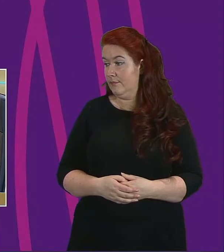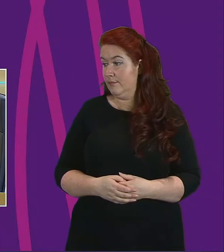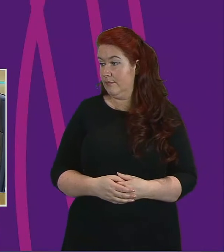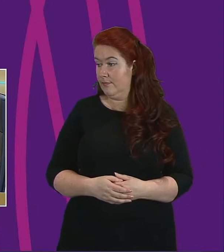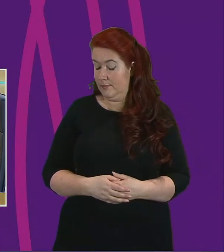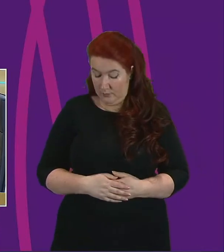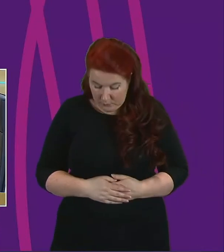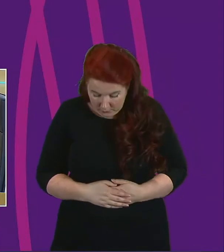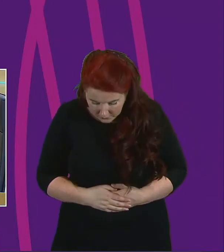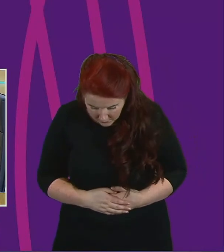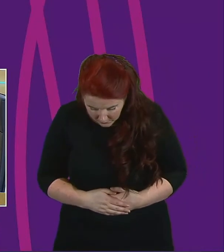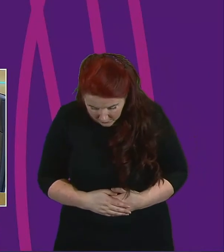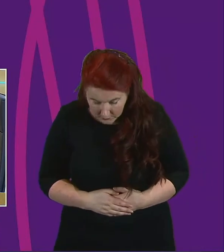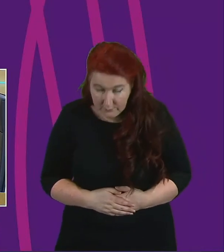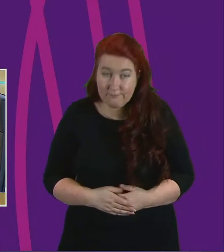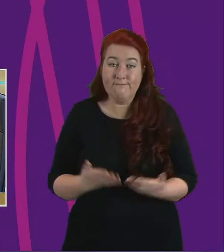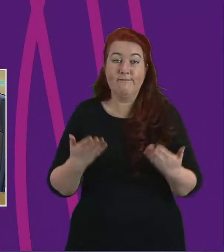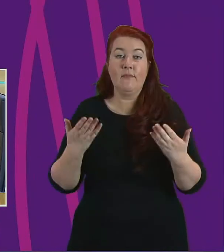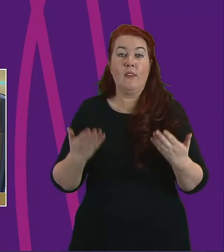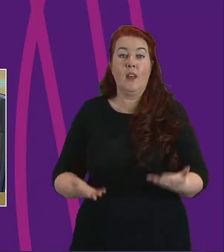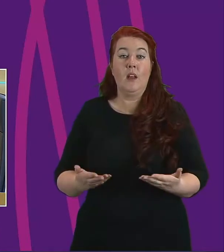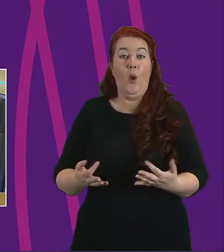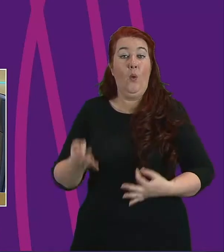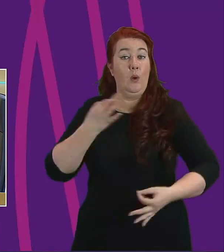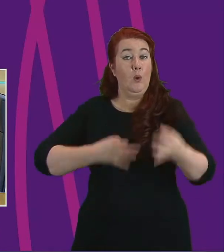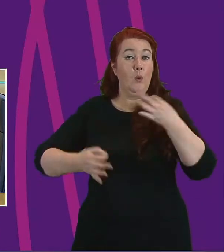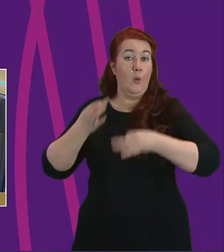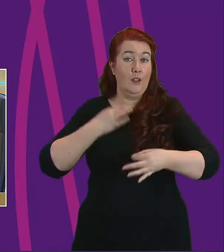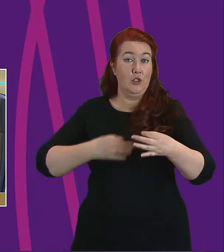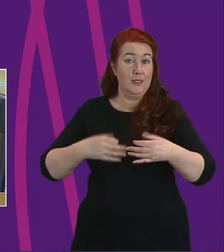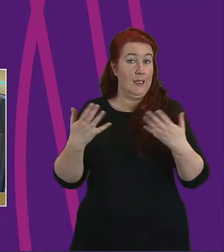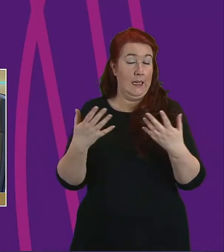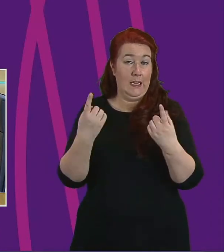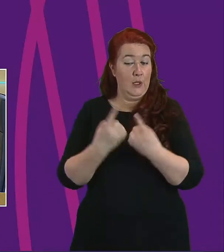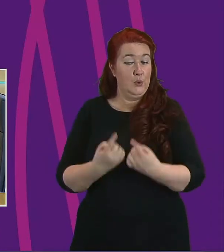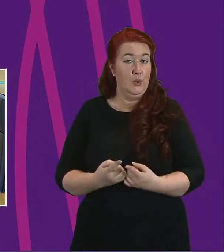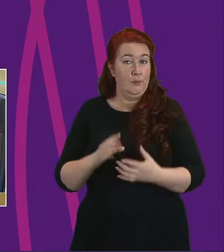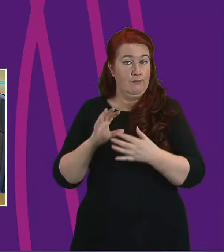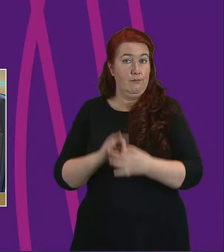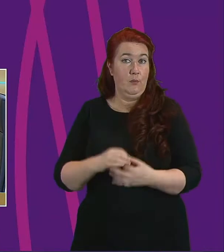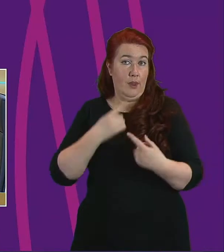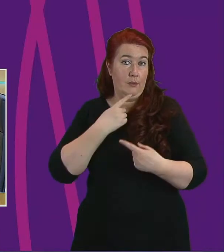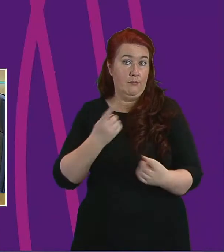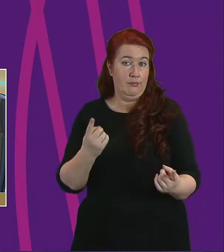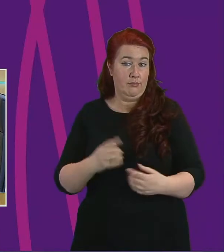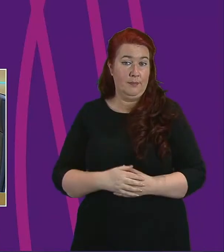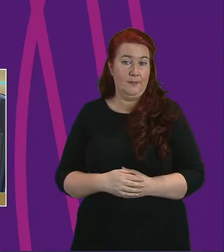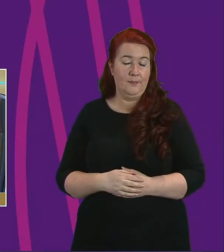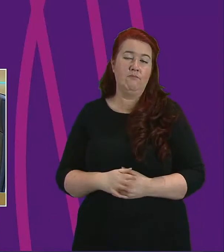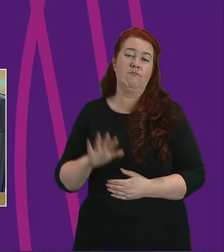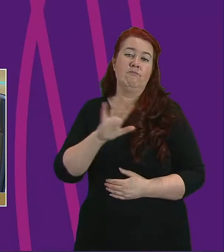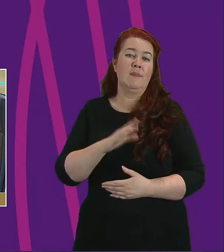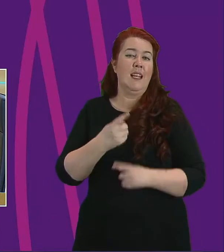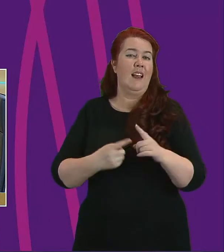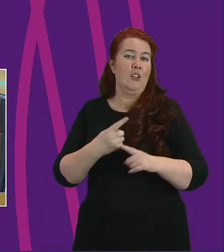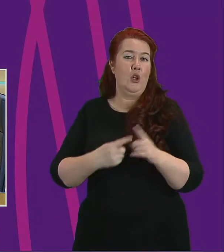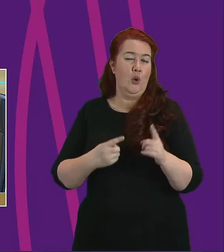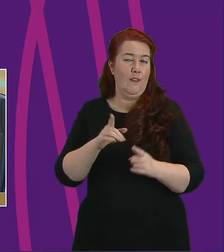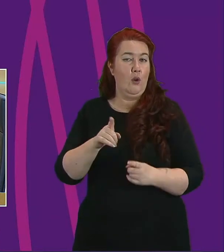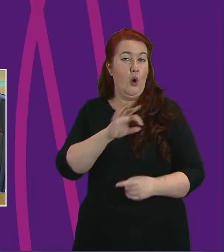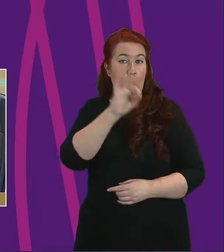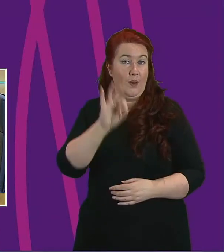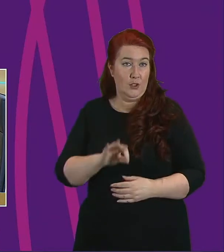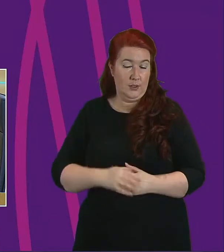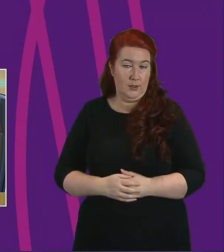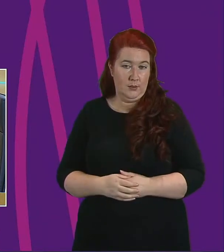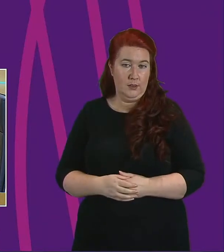The Cabinet Secretary will now take questions on the issues raised in his statement, and I intend to allow around 30 minutes for questions. It would be